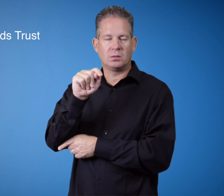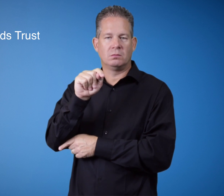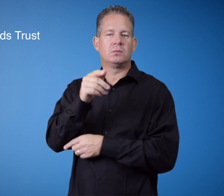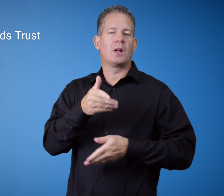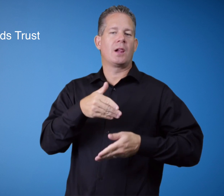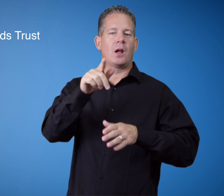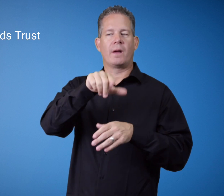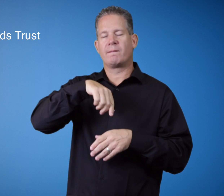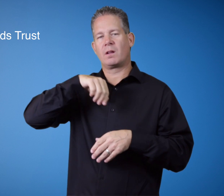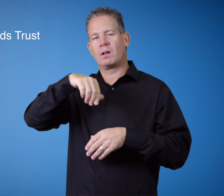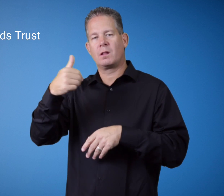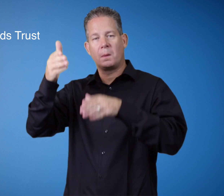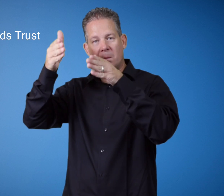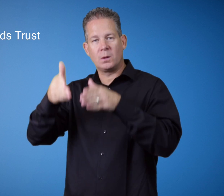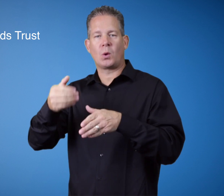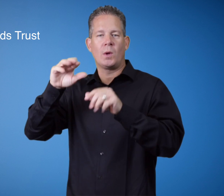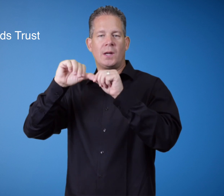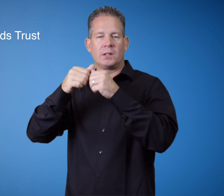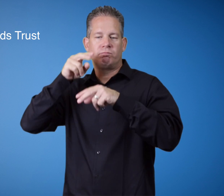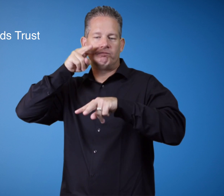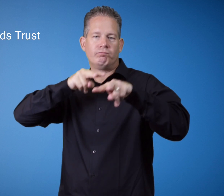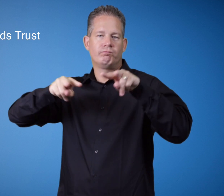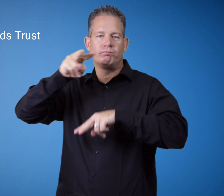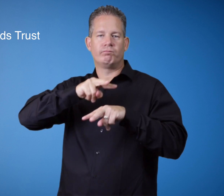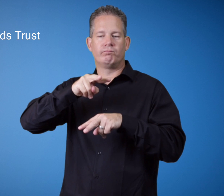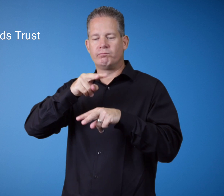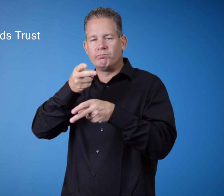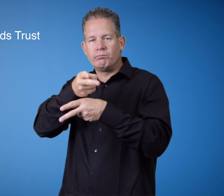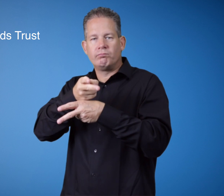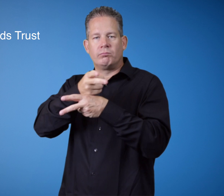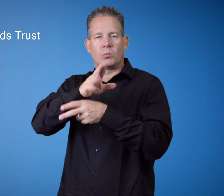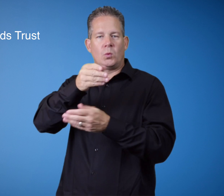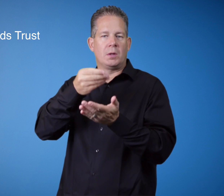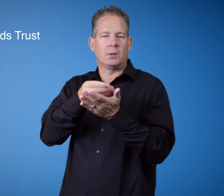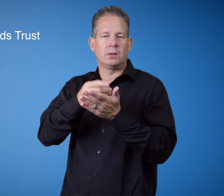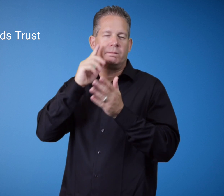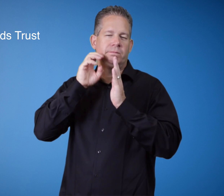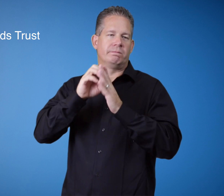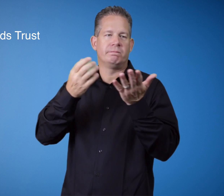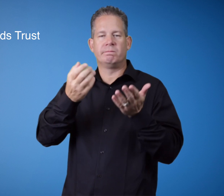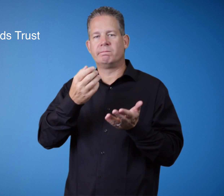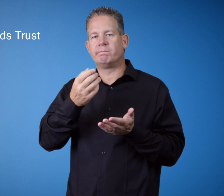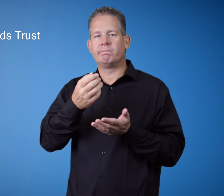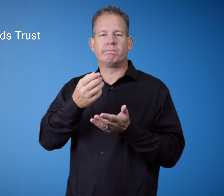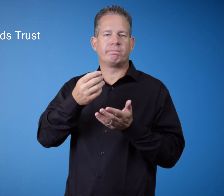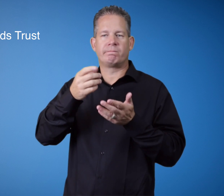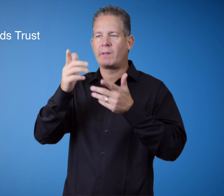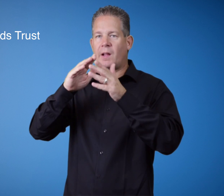A special needs trust allows another person or agency to take care of your finances. For example, this